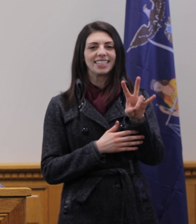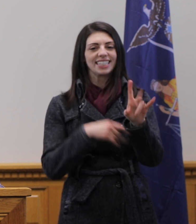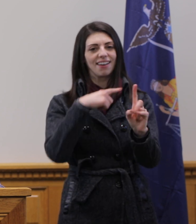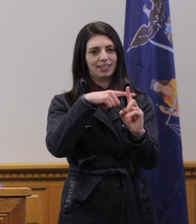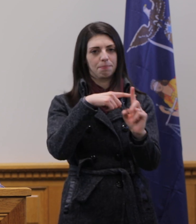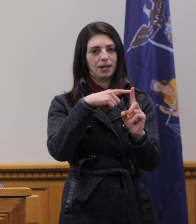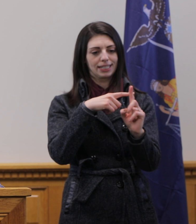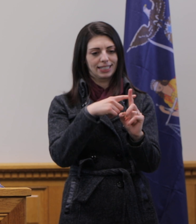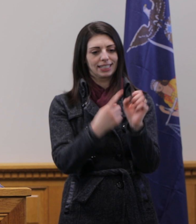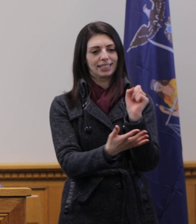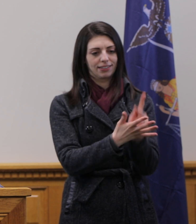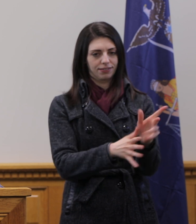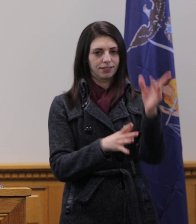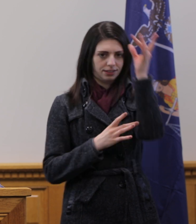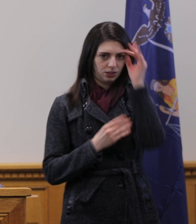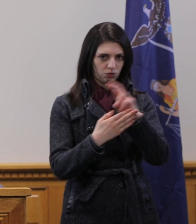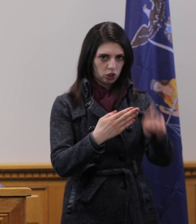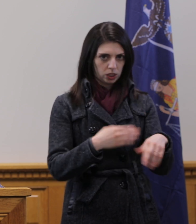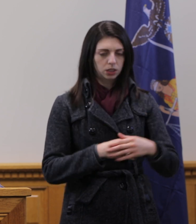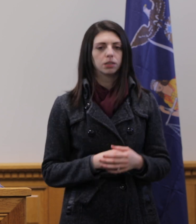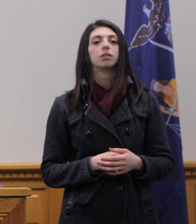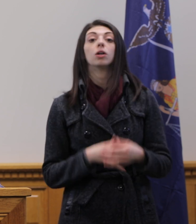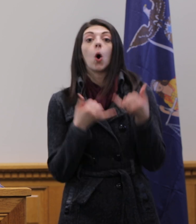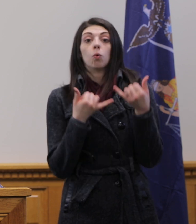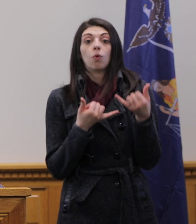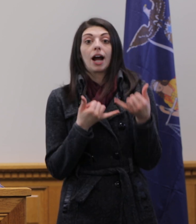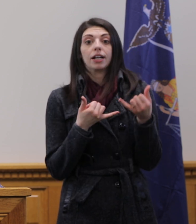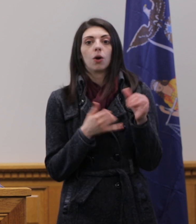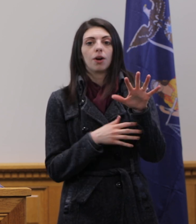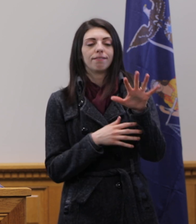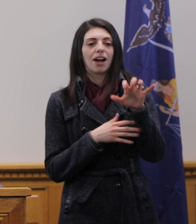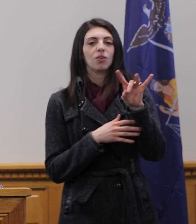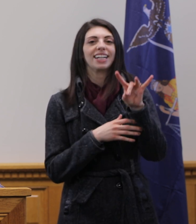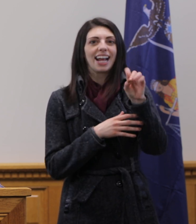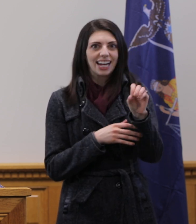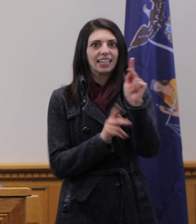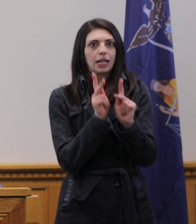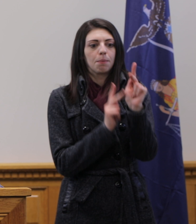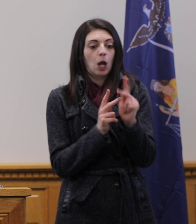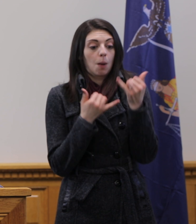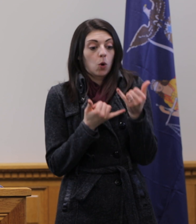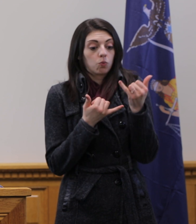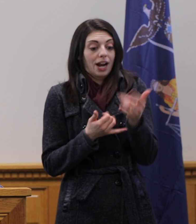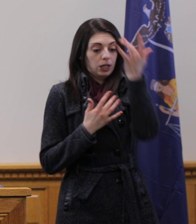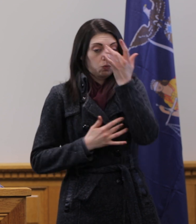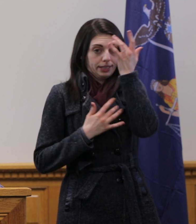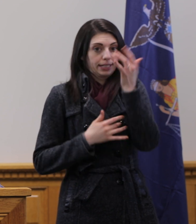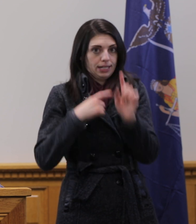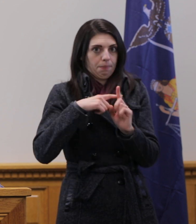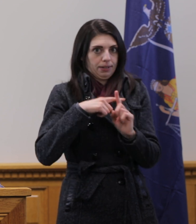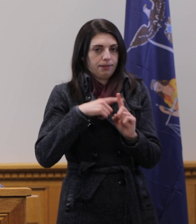5,527 positive test results. We currently have 580 active positive